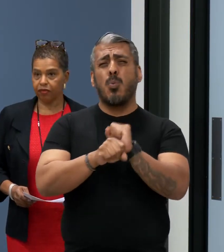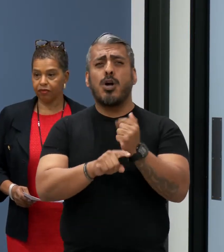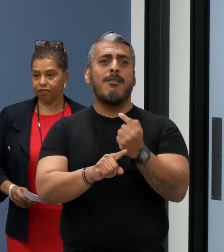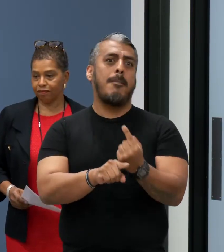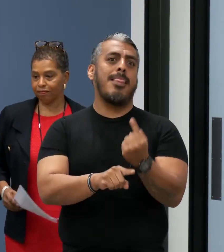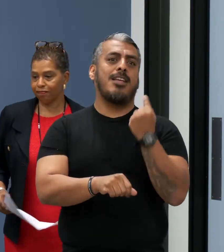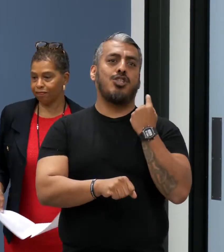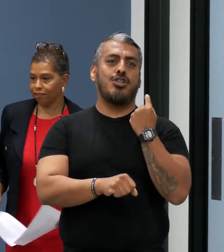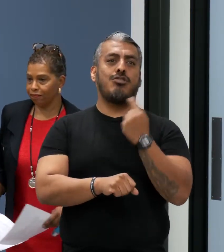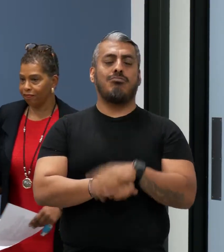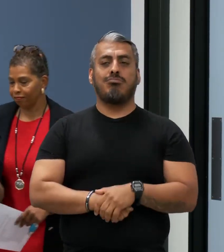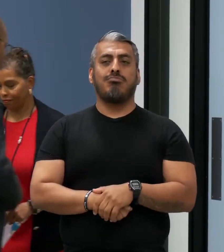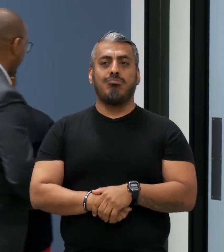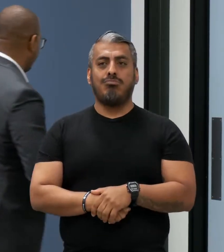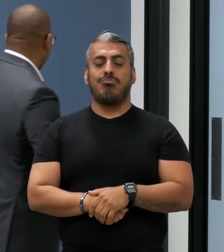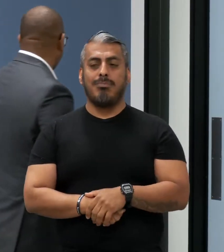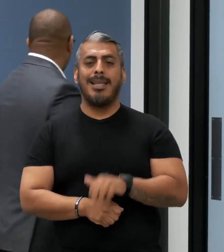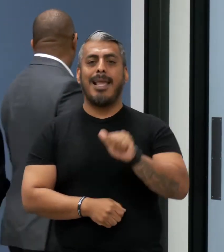to now.